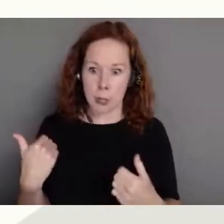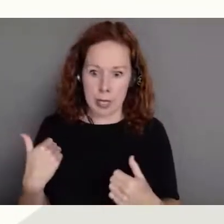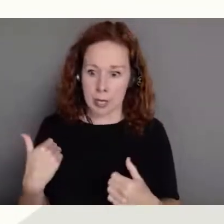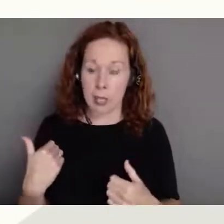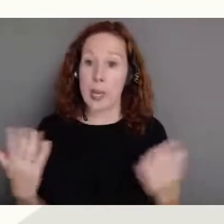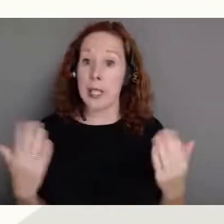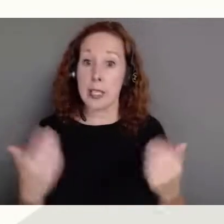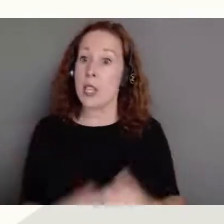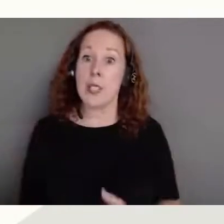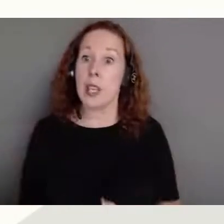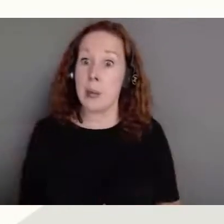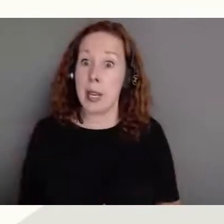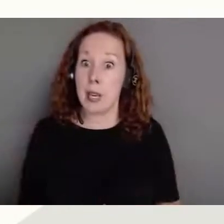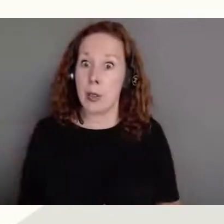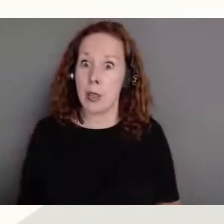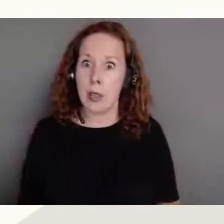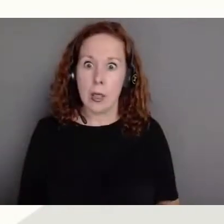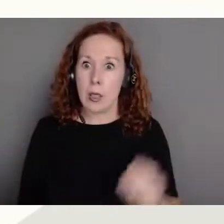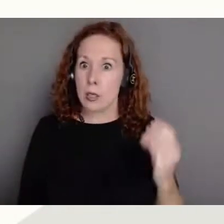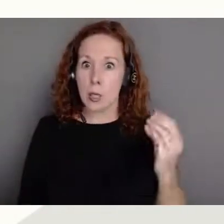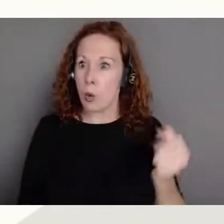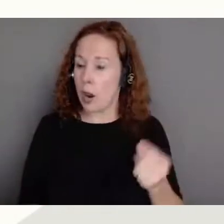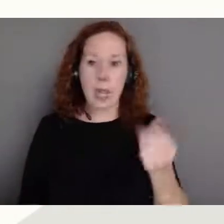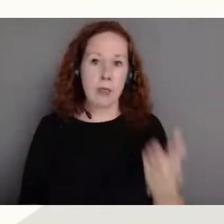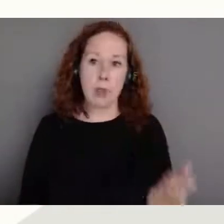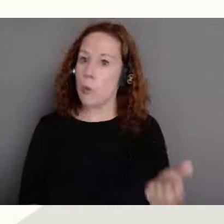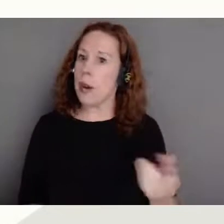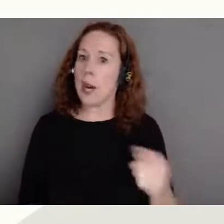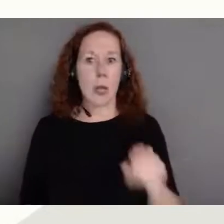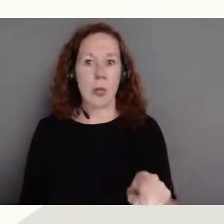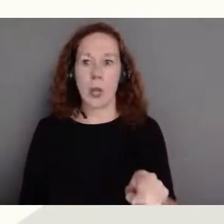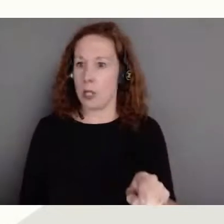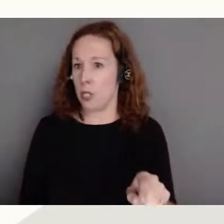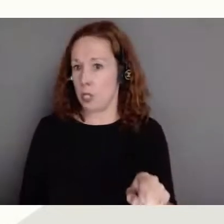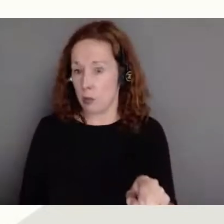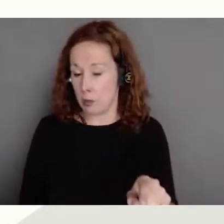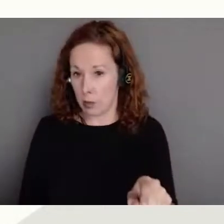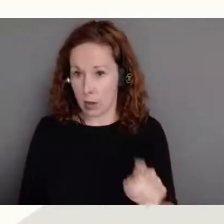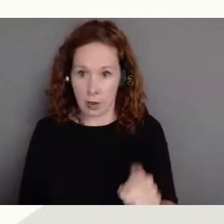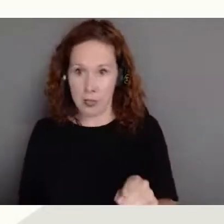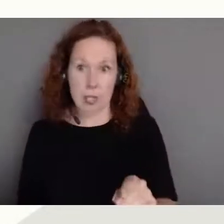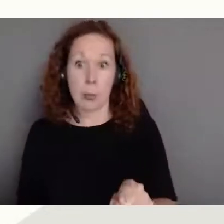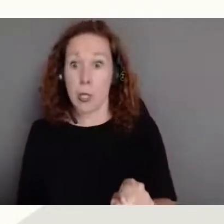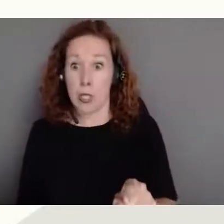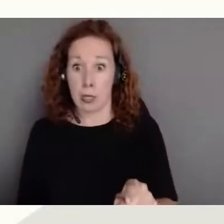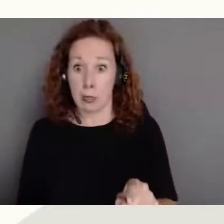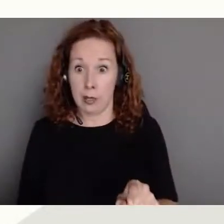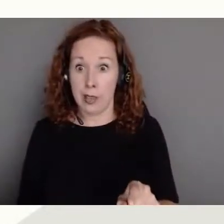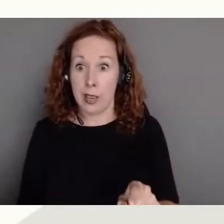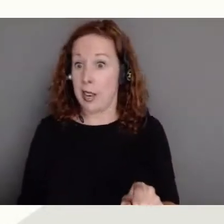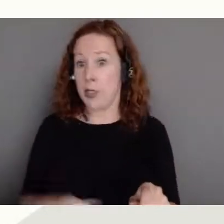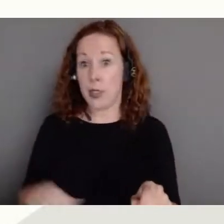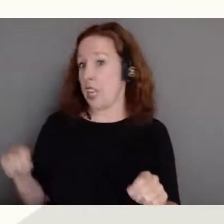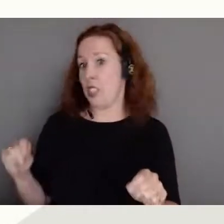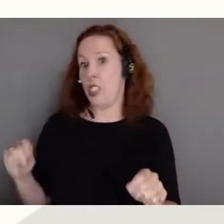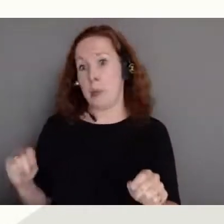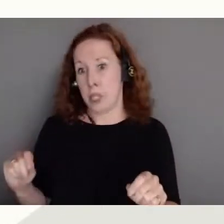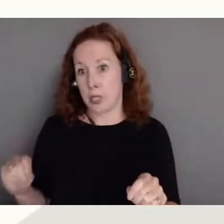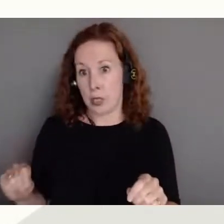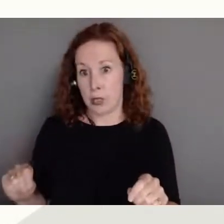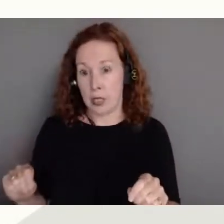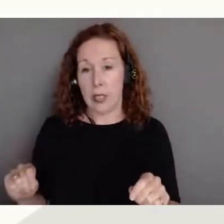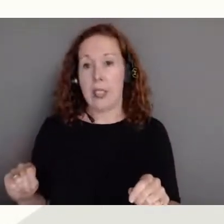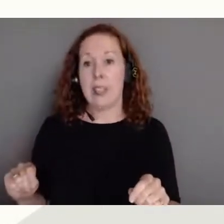potential employer might say, great, do you have time now? So I have no background knowledge of this person, and they're going to have Wow. a